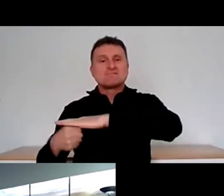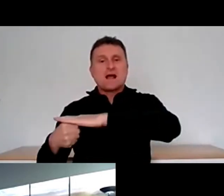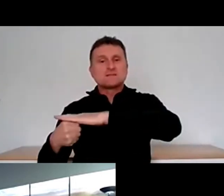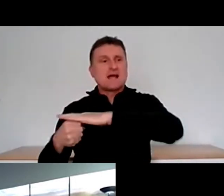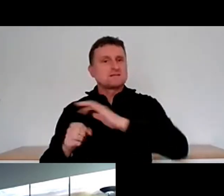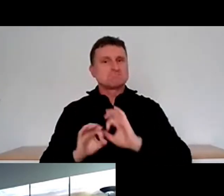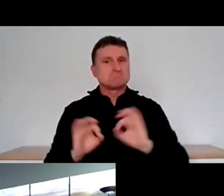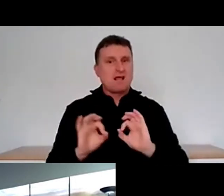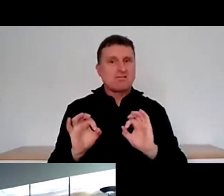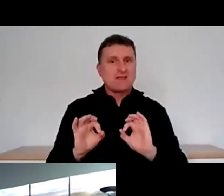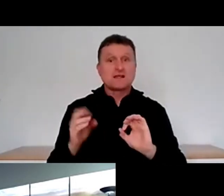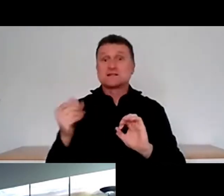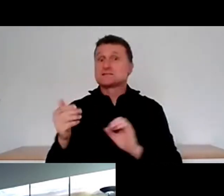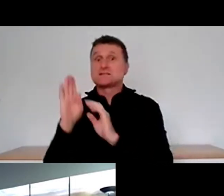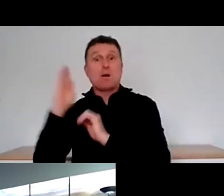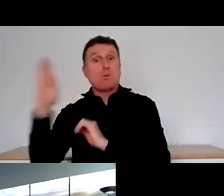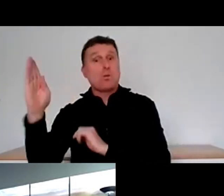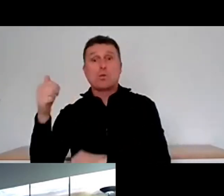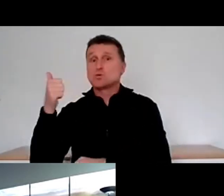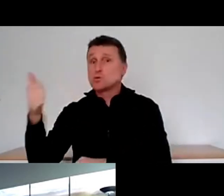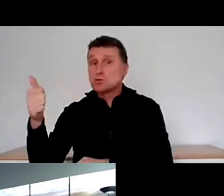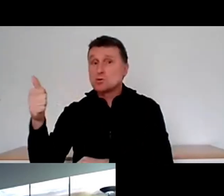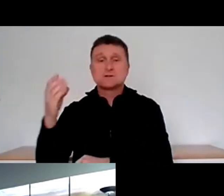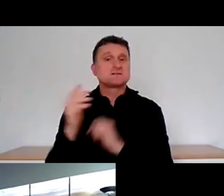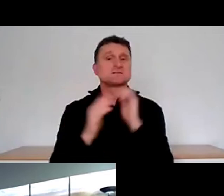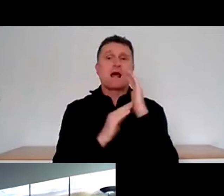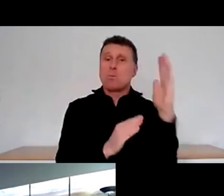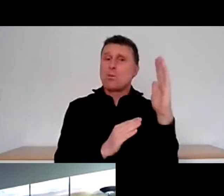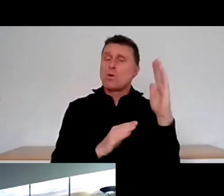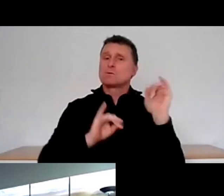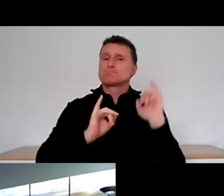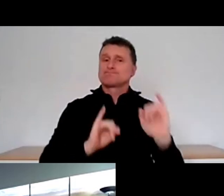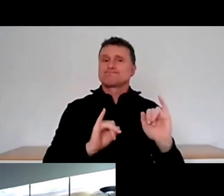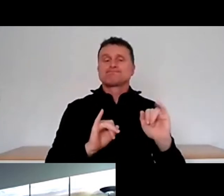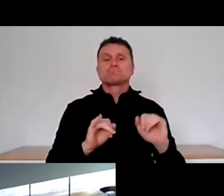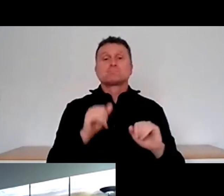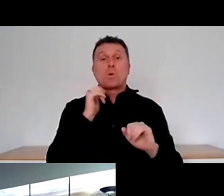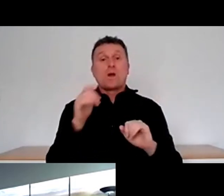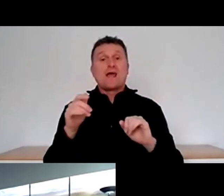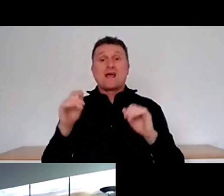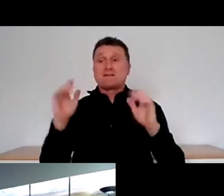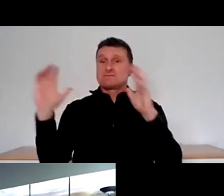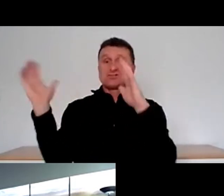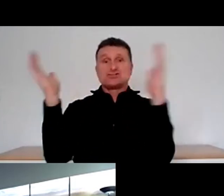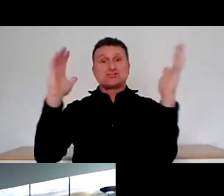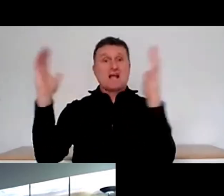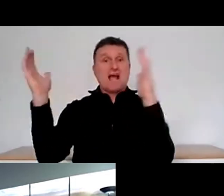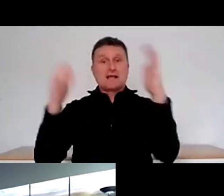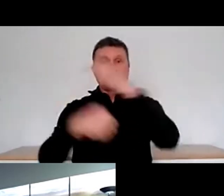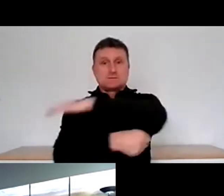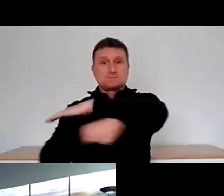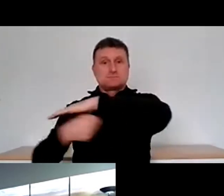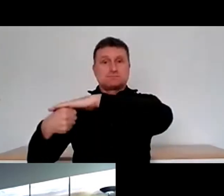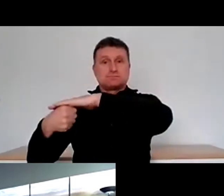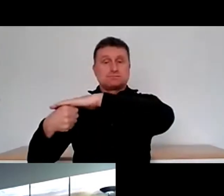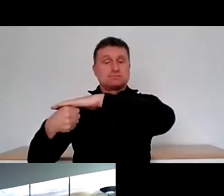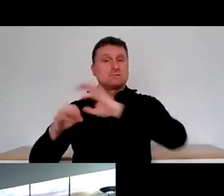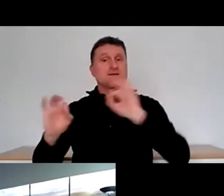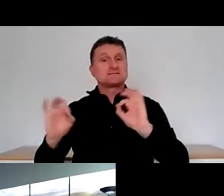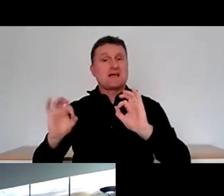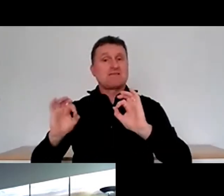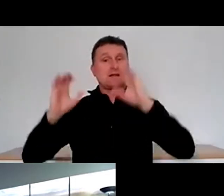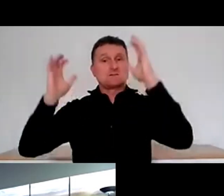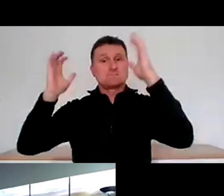walls aren't. And if something starts to shake, then the building can fall down. So before we go anywhere, we need to get that